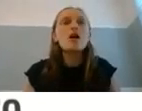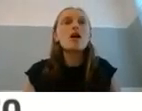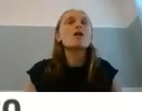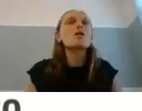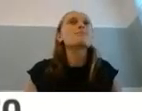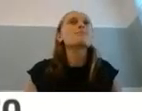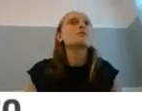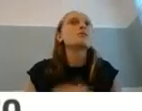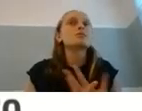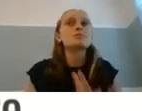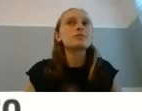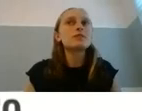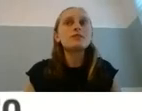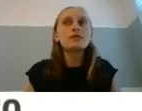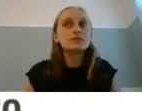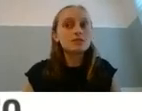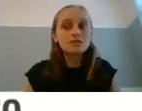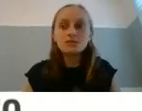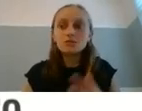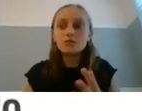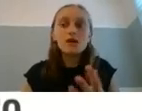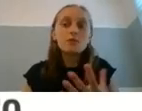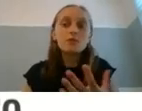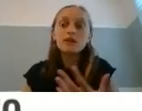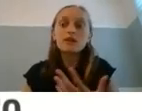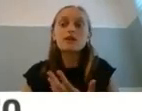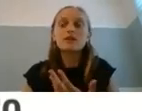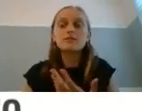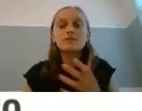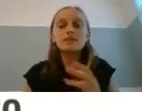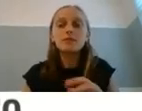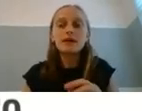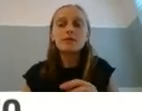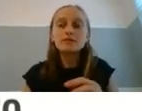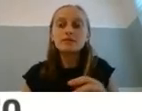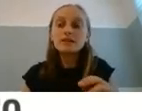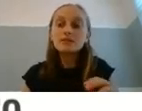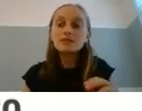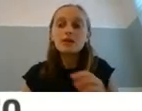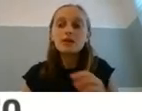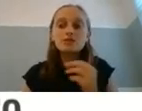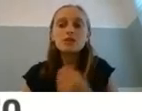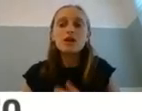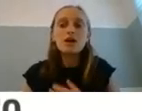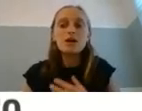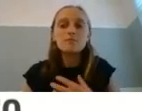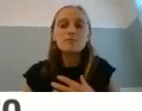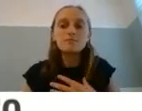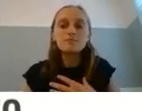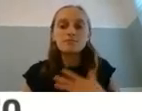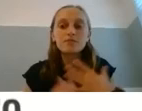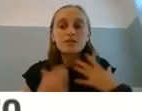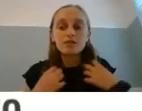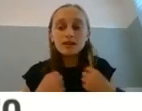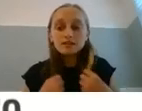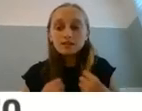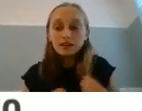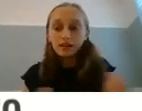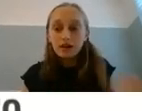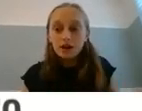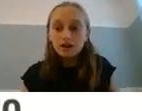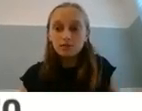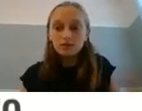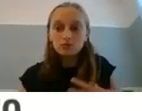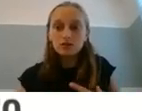um really we want to continue um working um and helping out with sign language club and um lastly